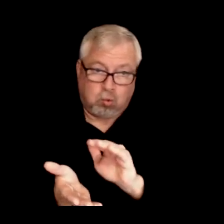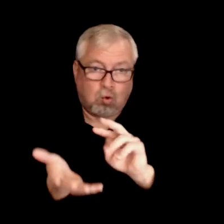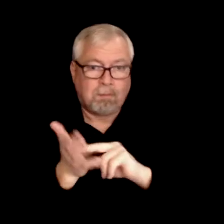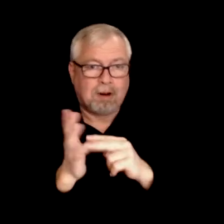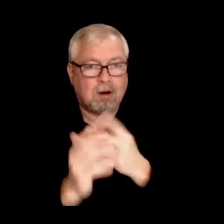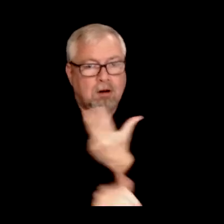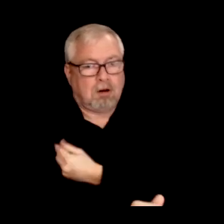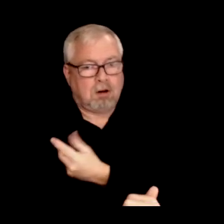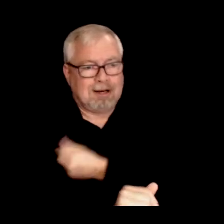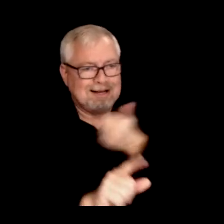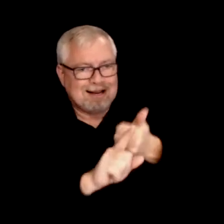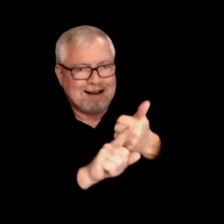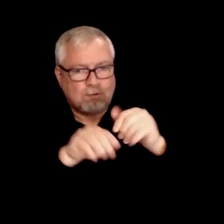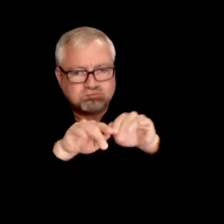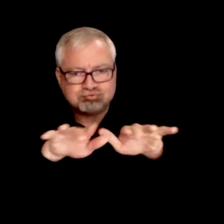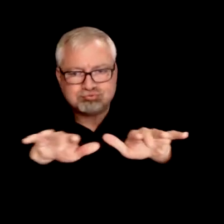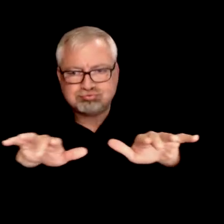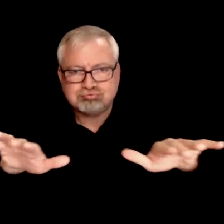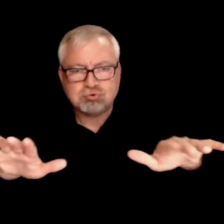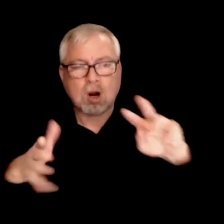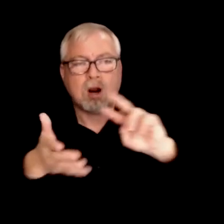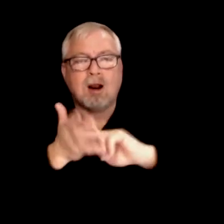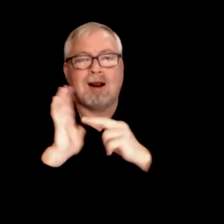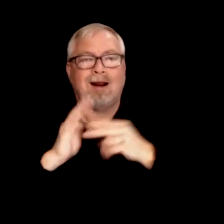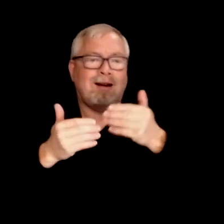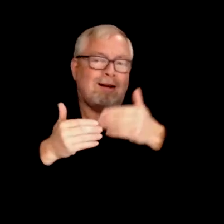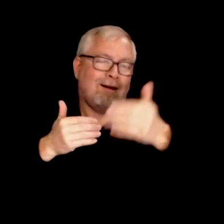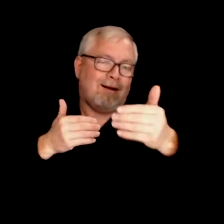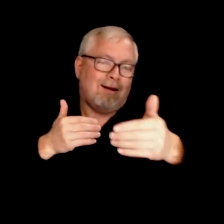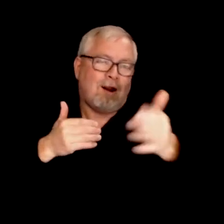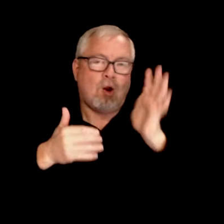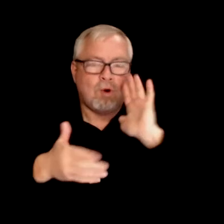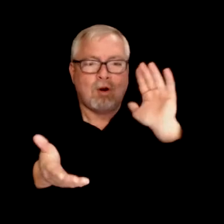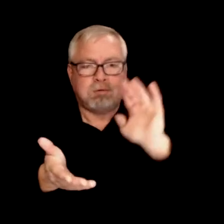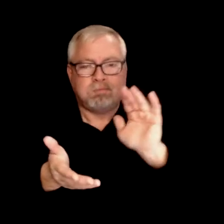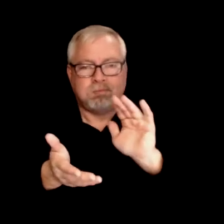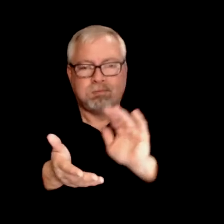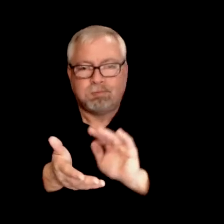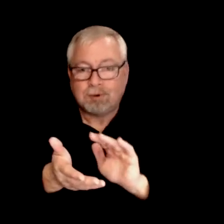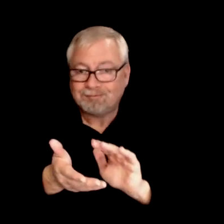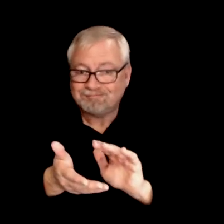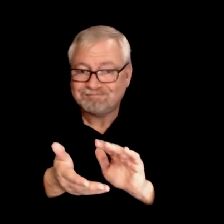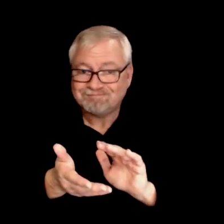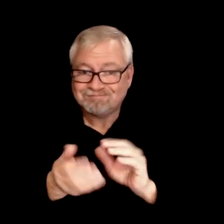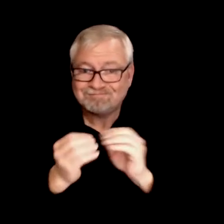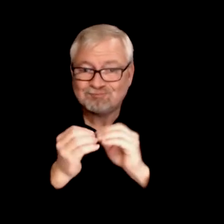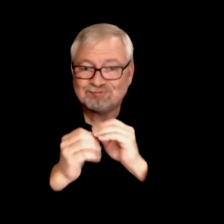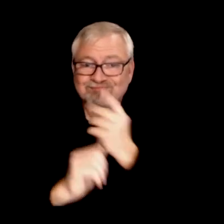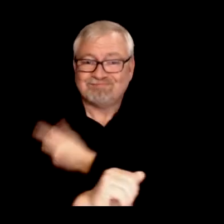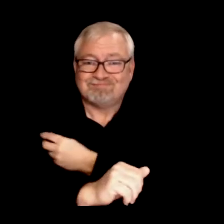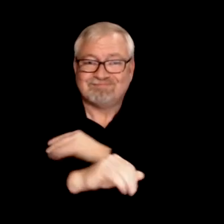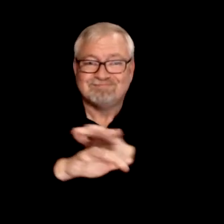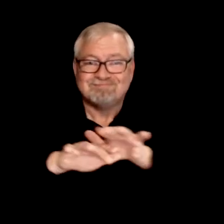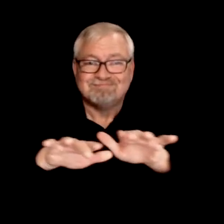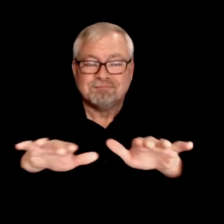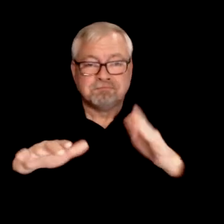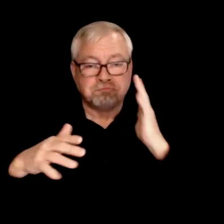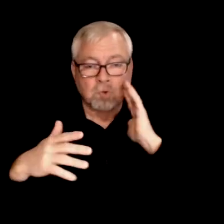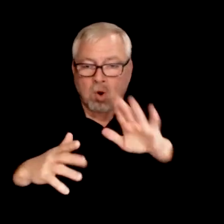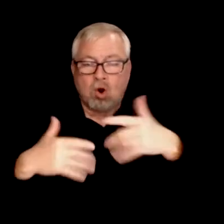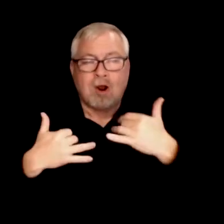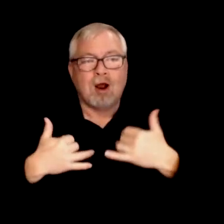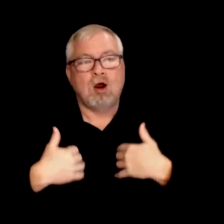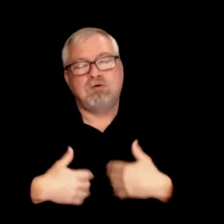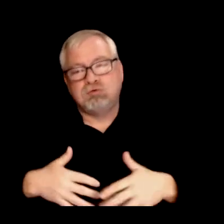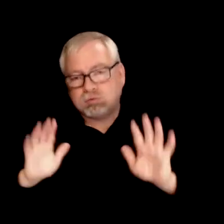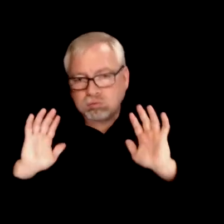over the next several months. So as we've been saying, now is not the time to let down our guard. These numbers have fallen because